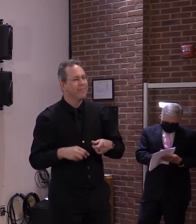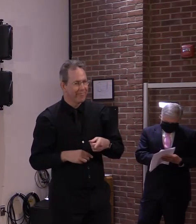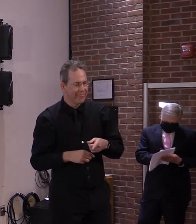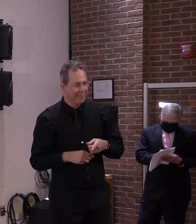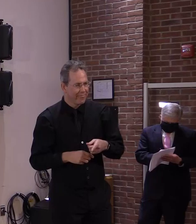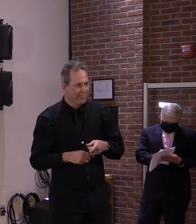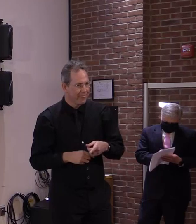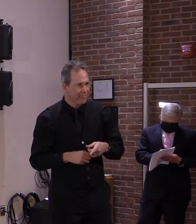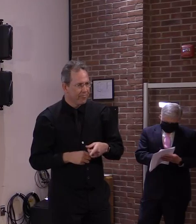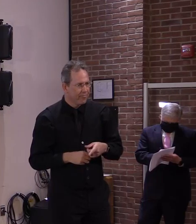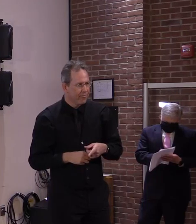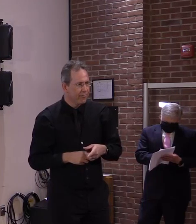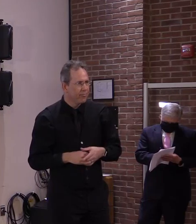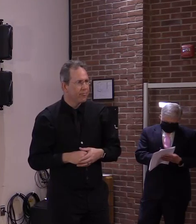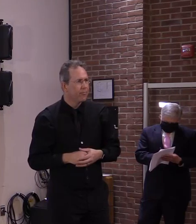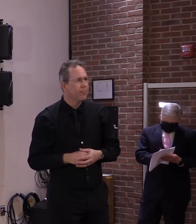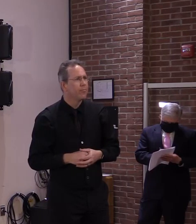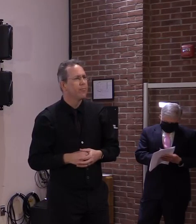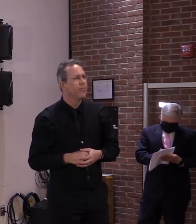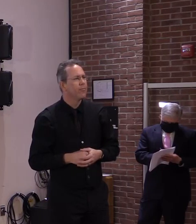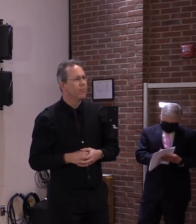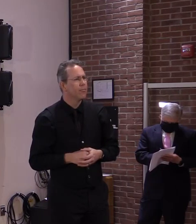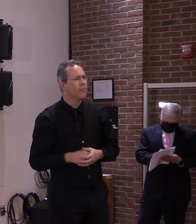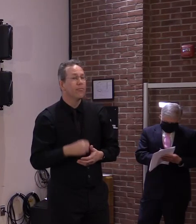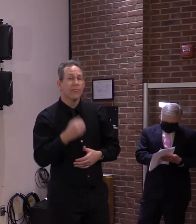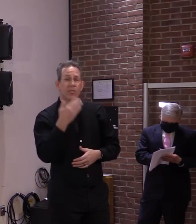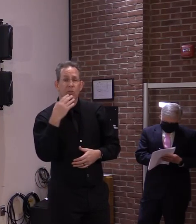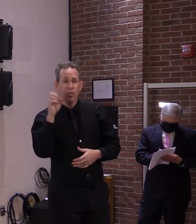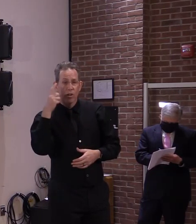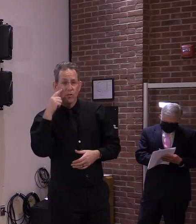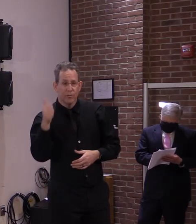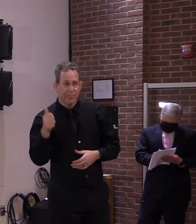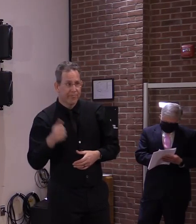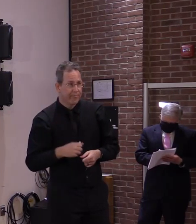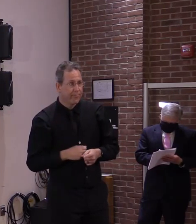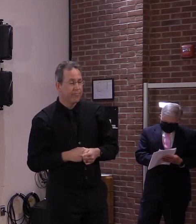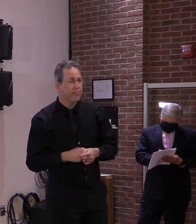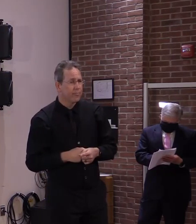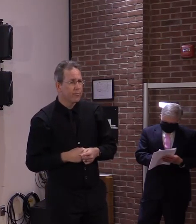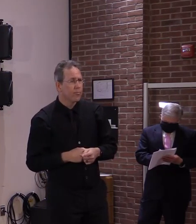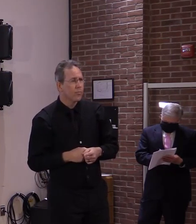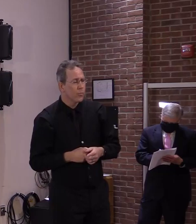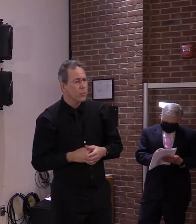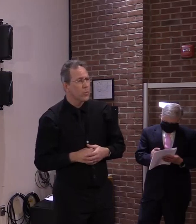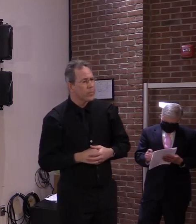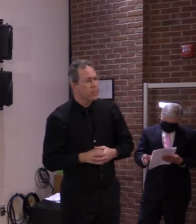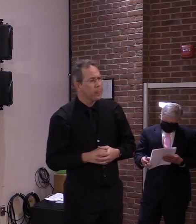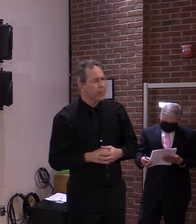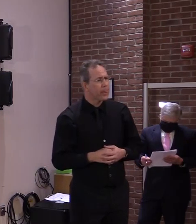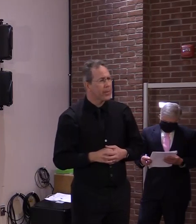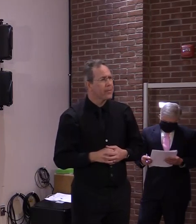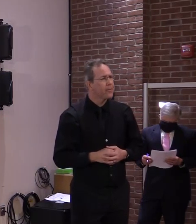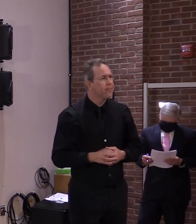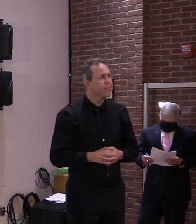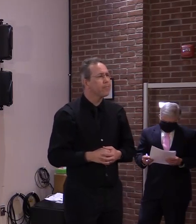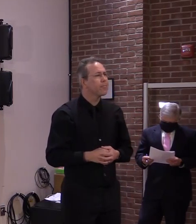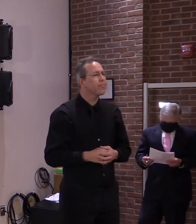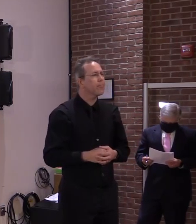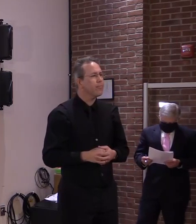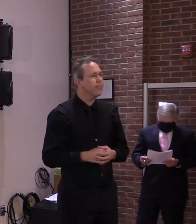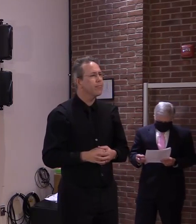Thank you, Rebecca. Governor, maybe one quick question. With all the issues Governor Cuomo is facing, do you think it's time for him